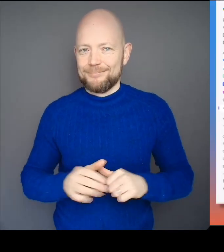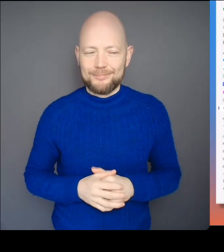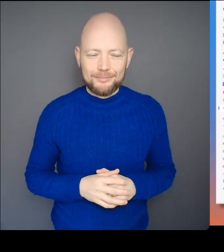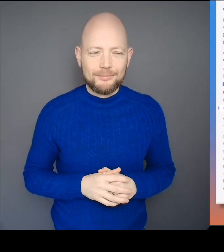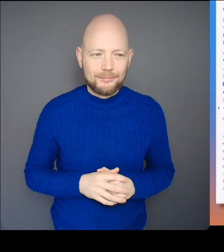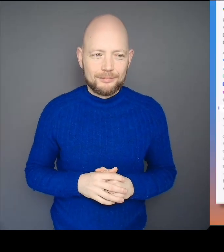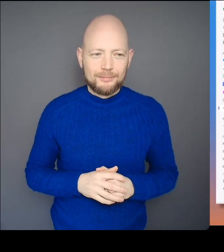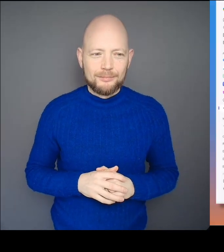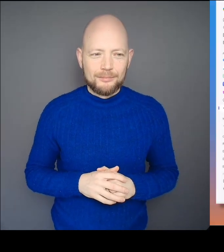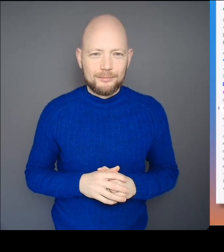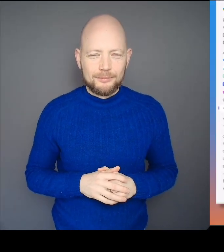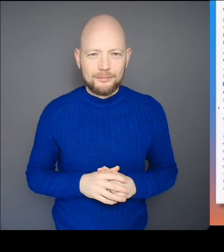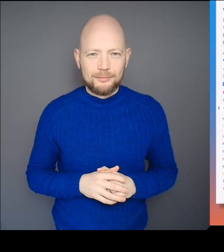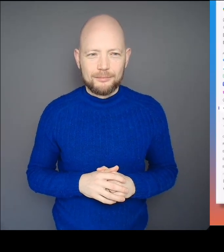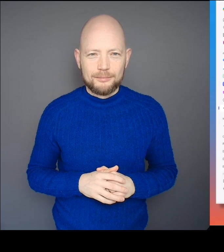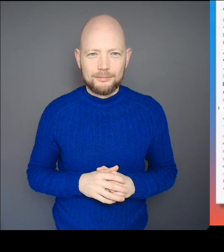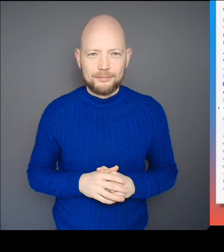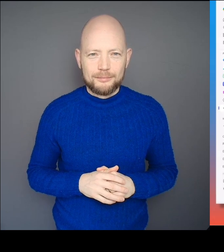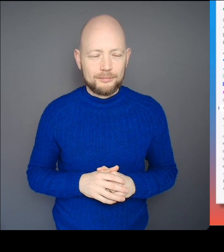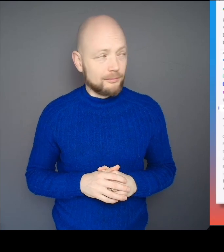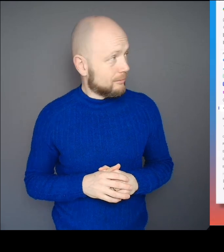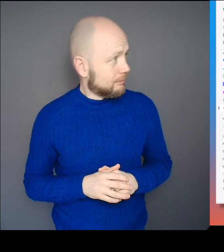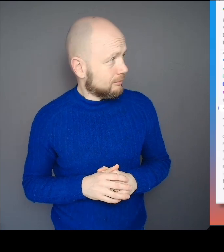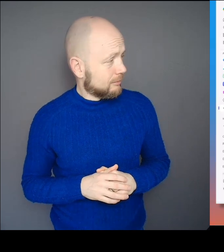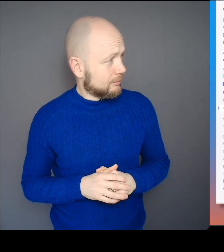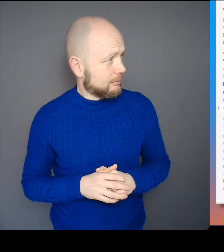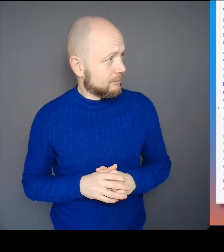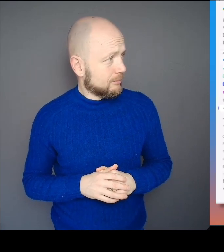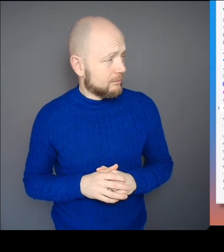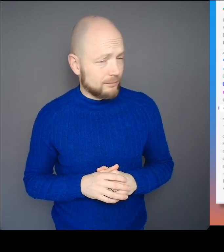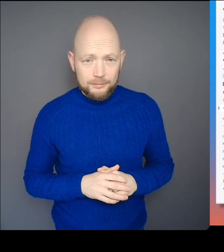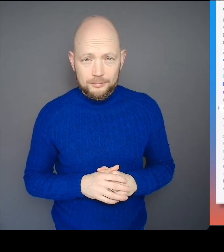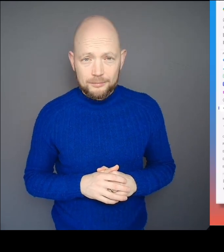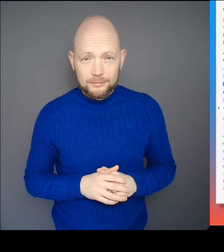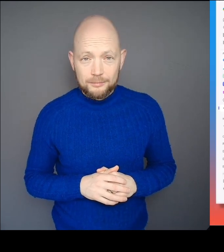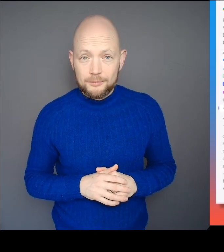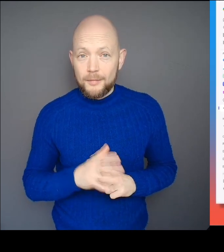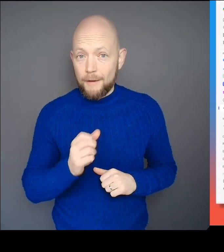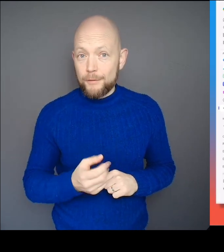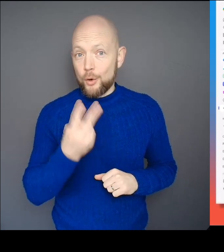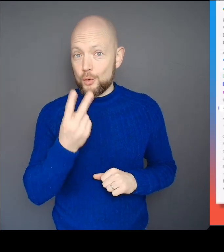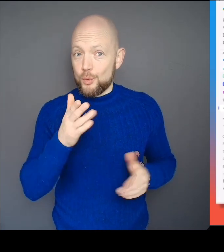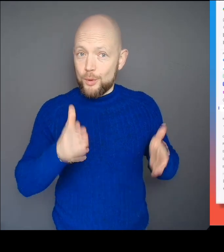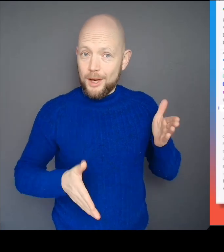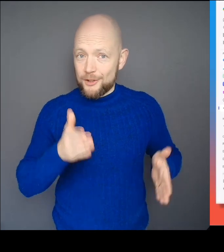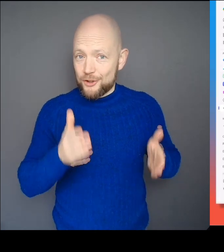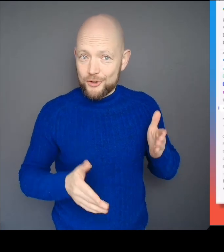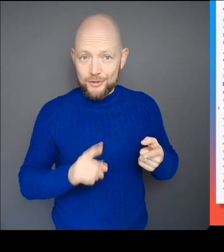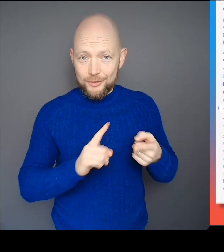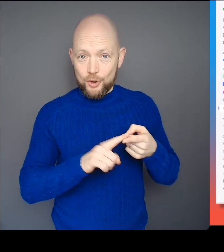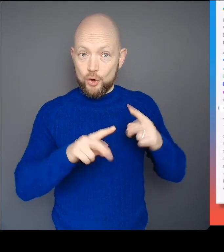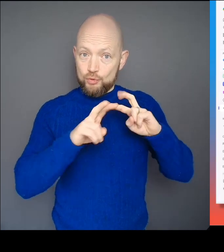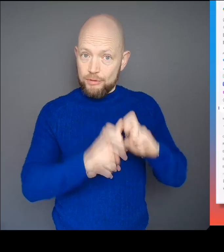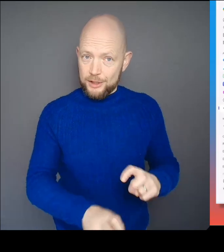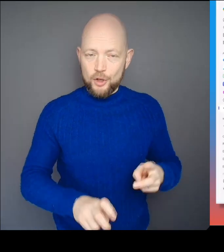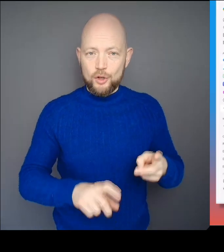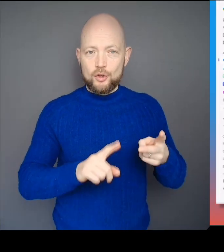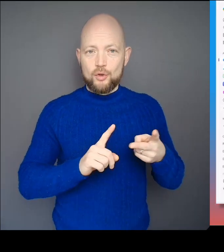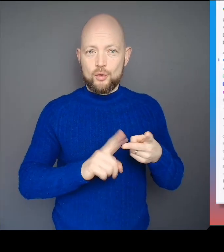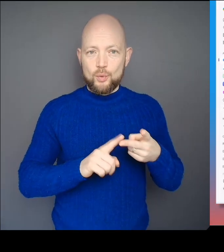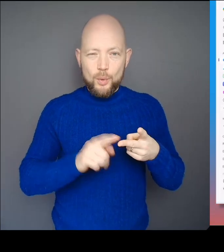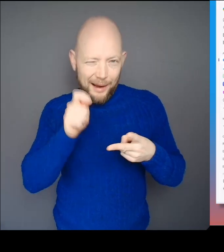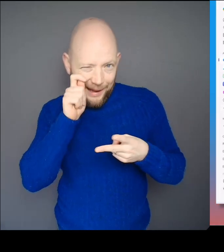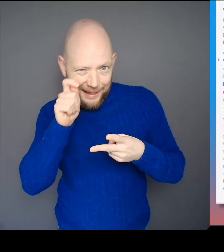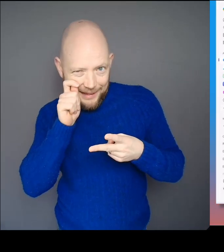the mainstream of the product. So the things that are in there now, even without Frontier, are these two agents, researcher